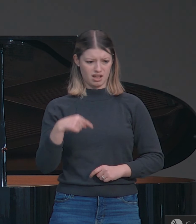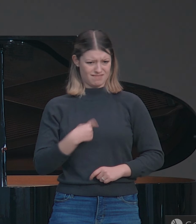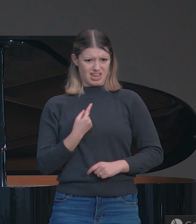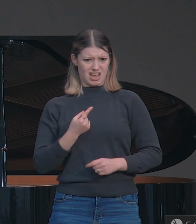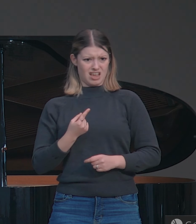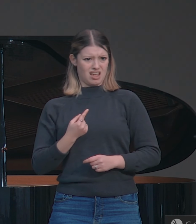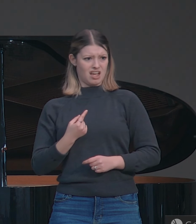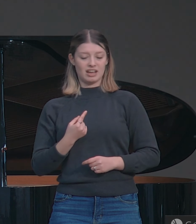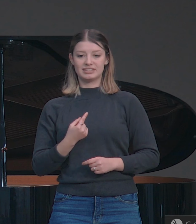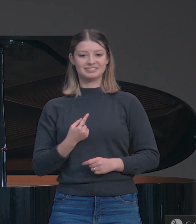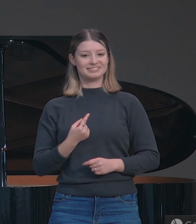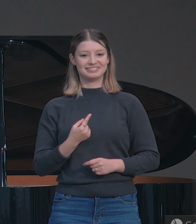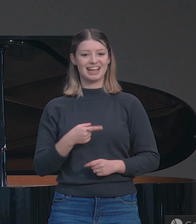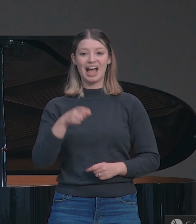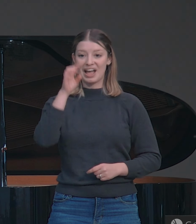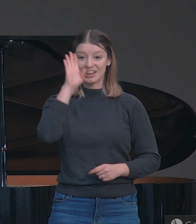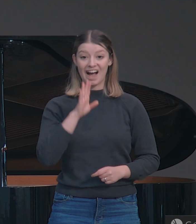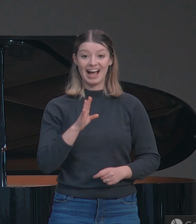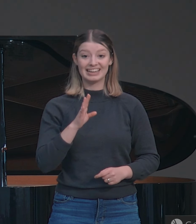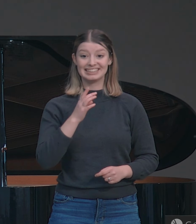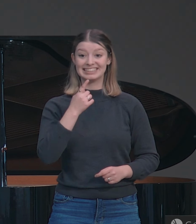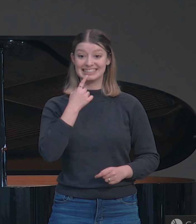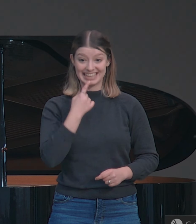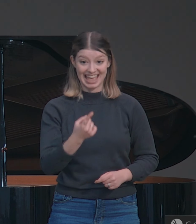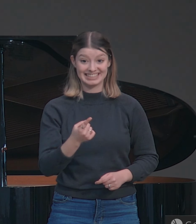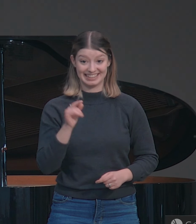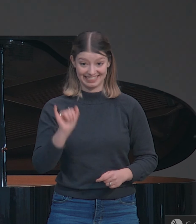it, because that's what God said.